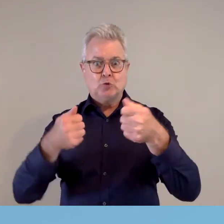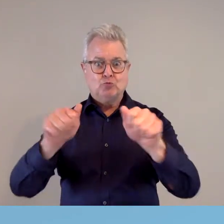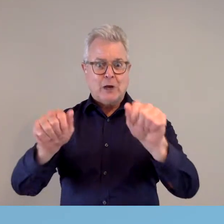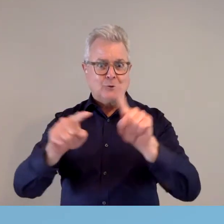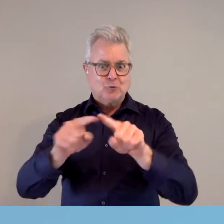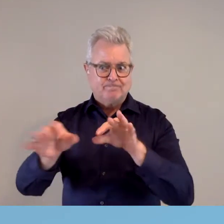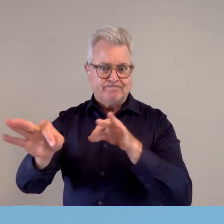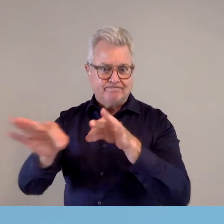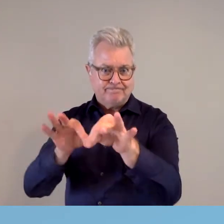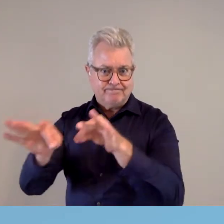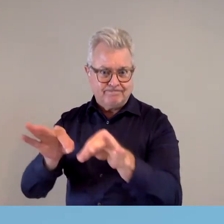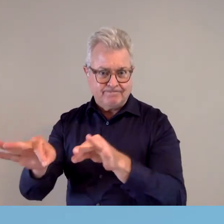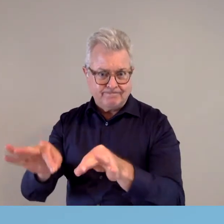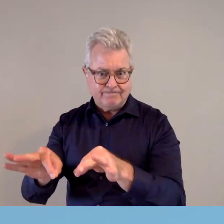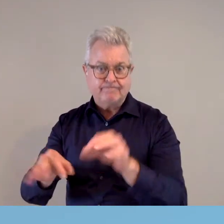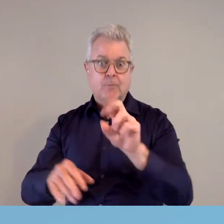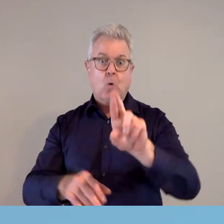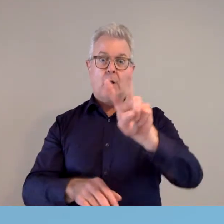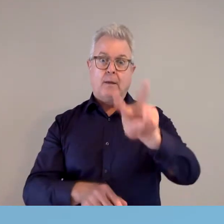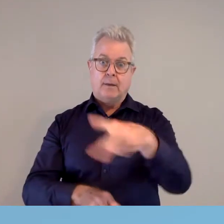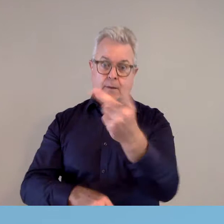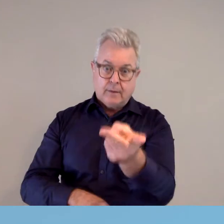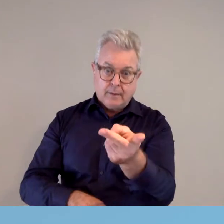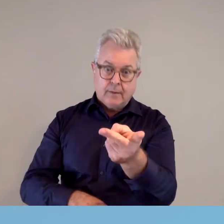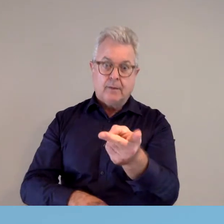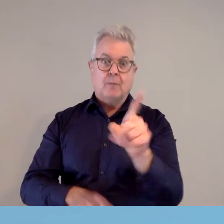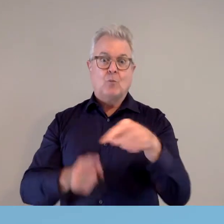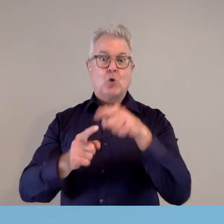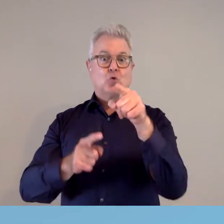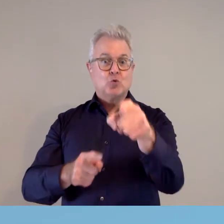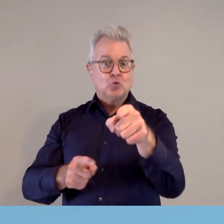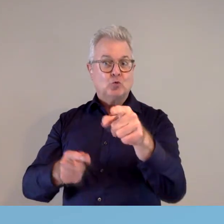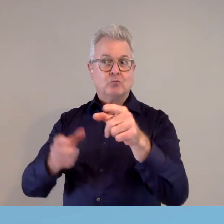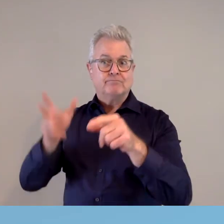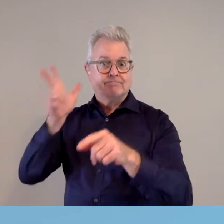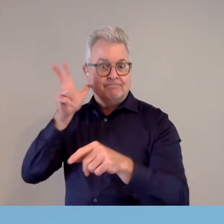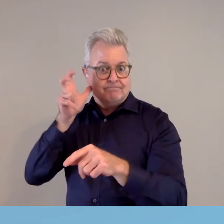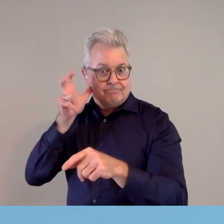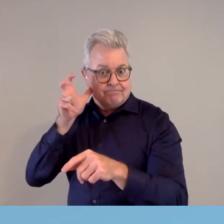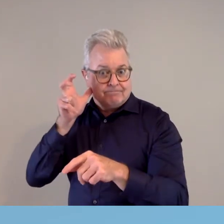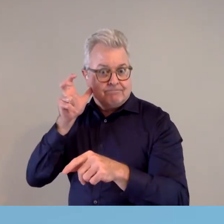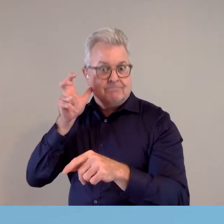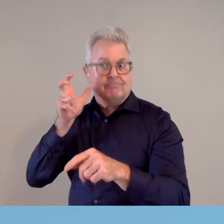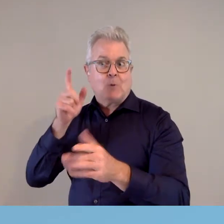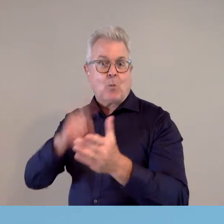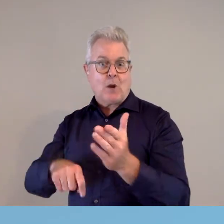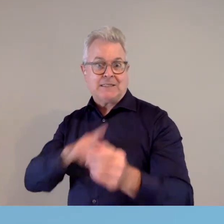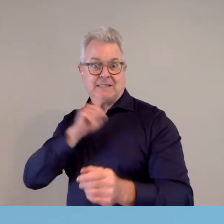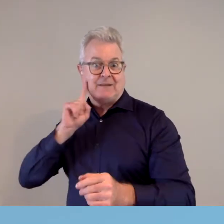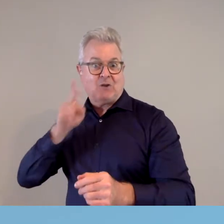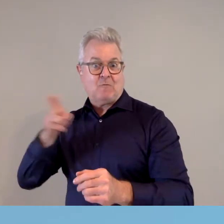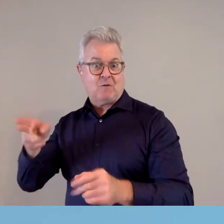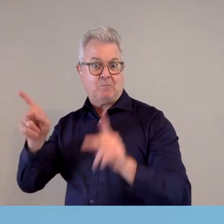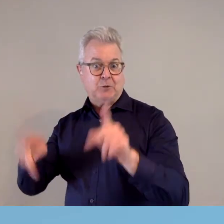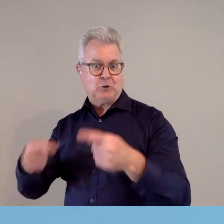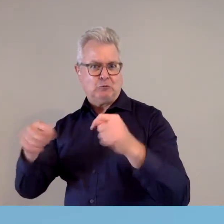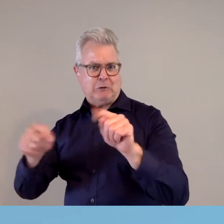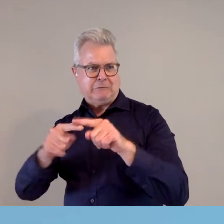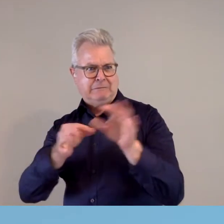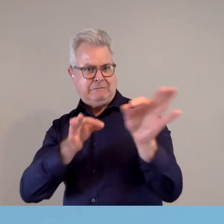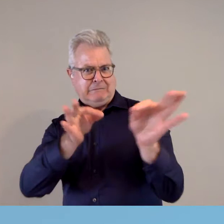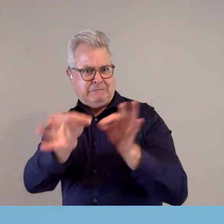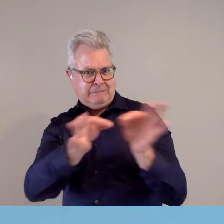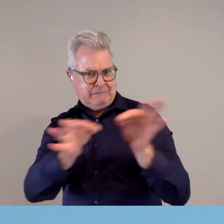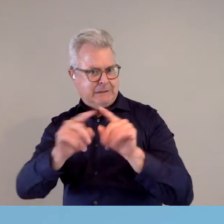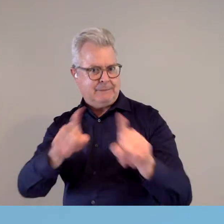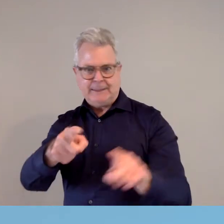are attempting to explain, or if you are attempting to understand what the deaf and hard of hearing person is